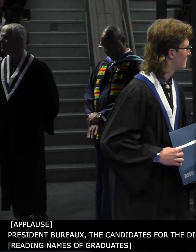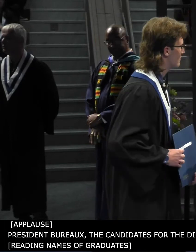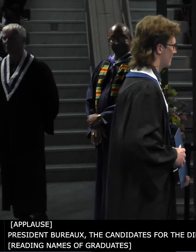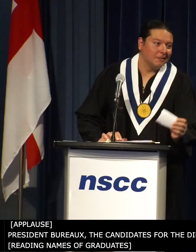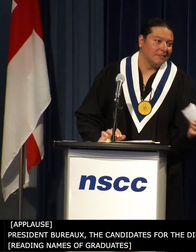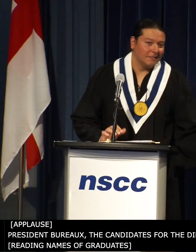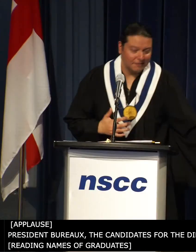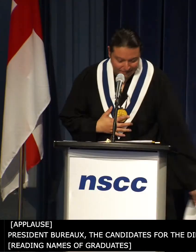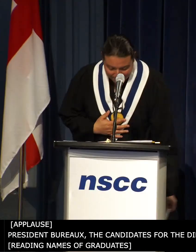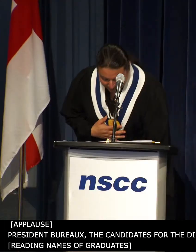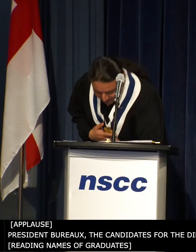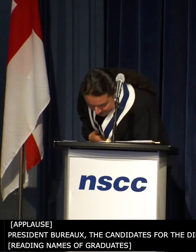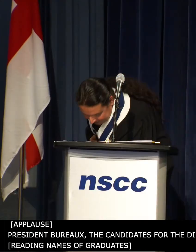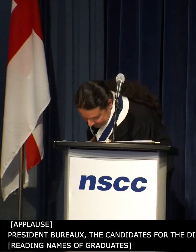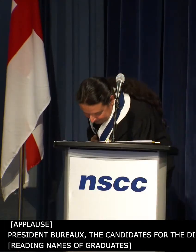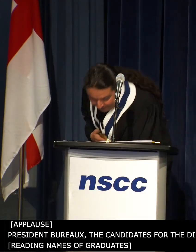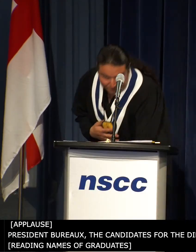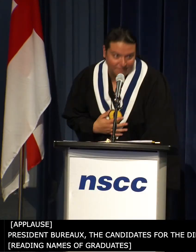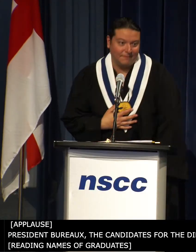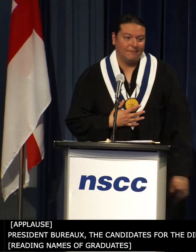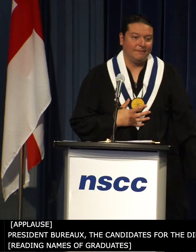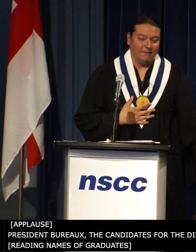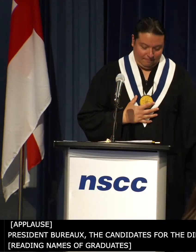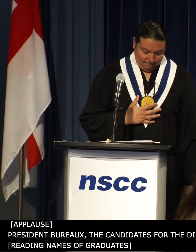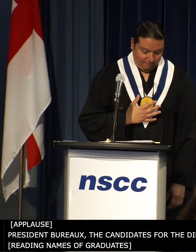Monique Paul.